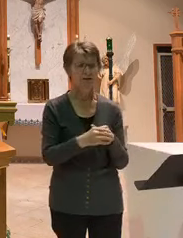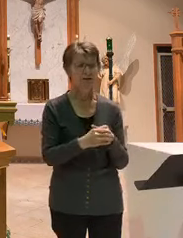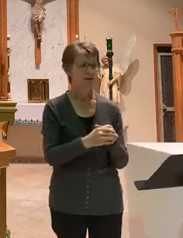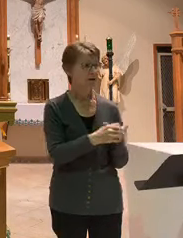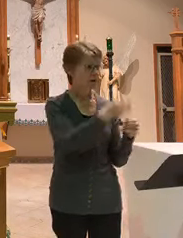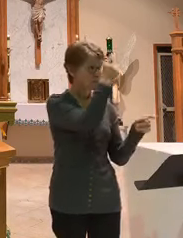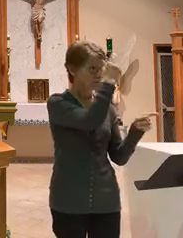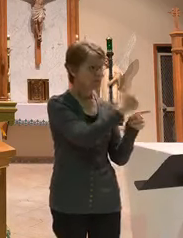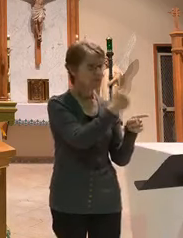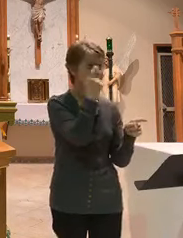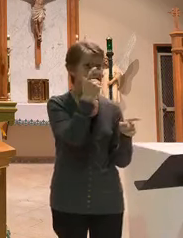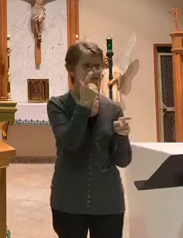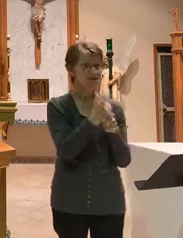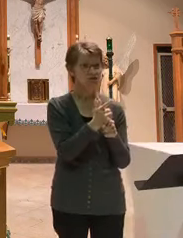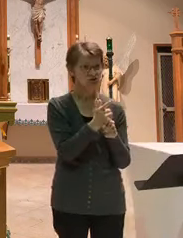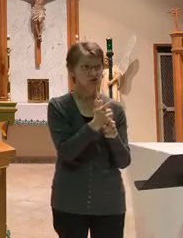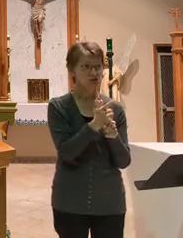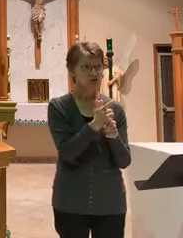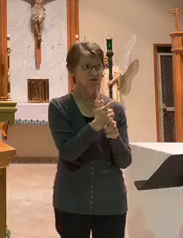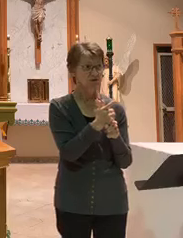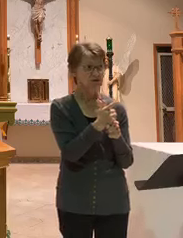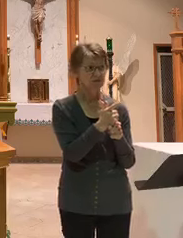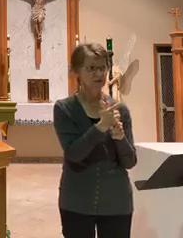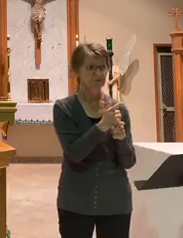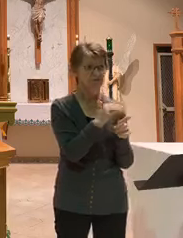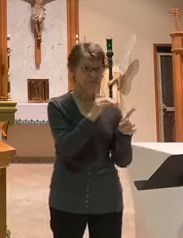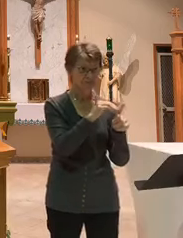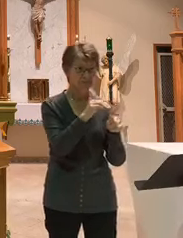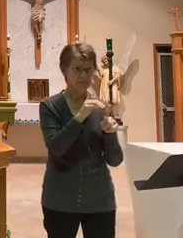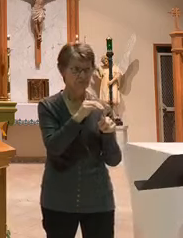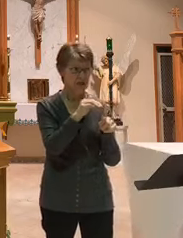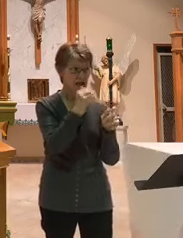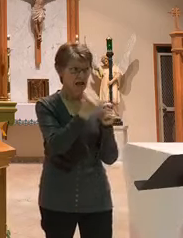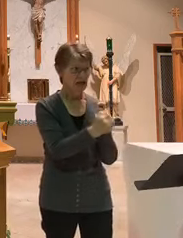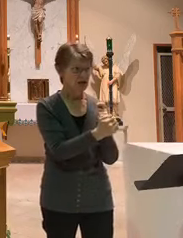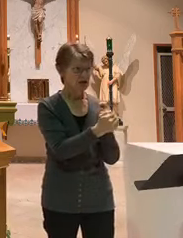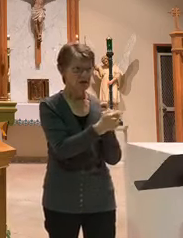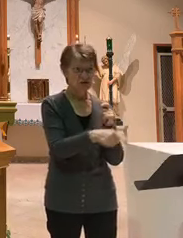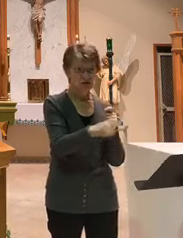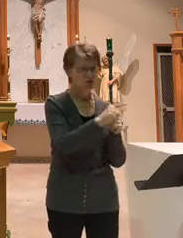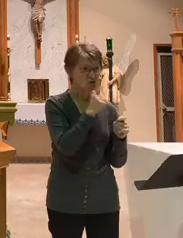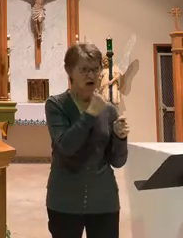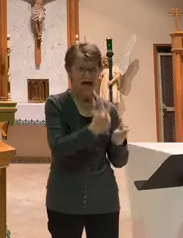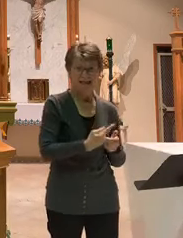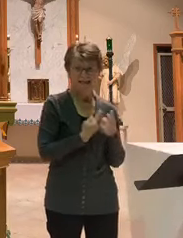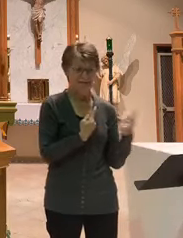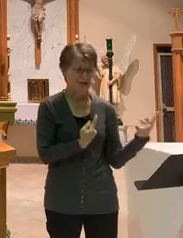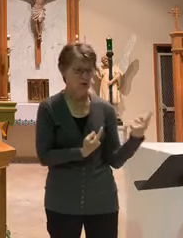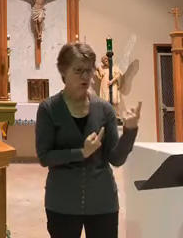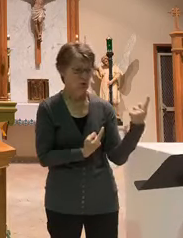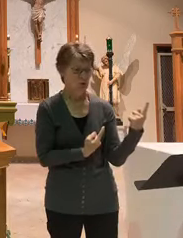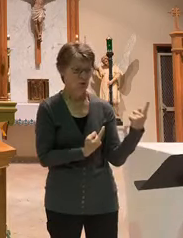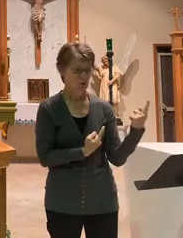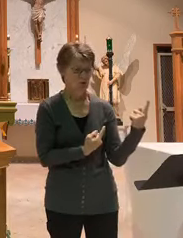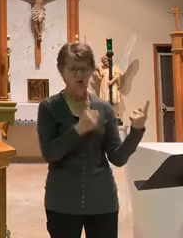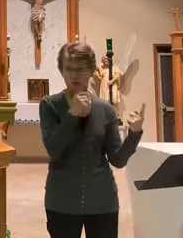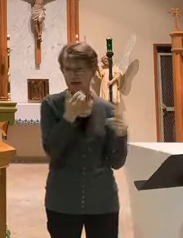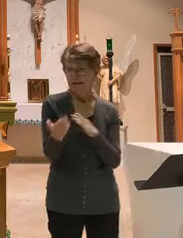Brothers and sisters, none of us lives for oneself, and no one dies for